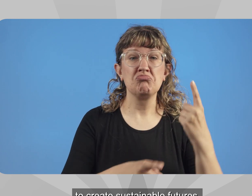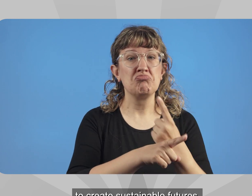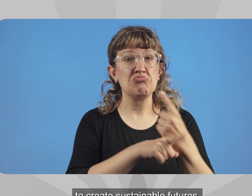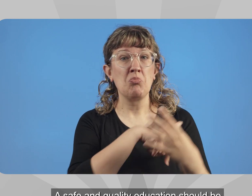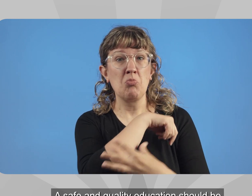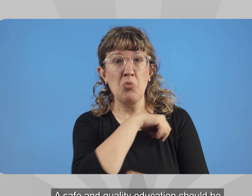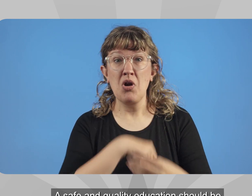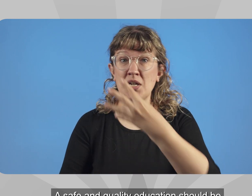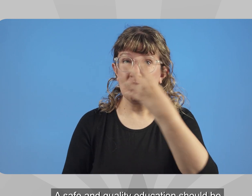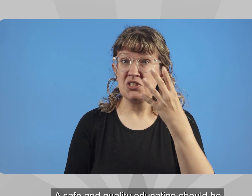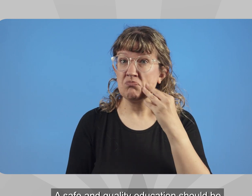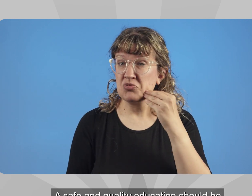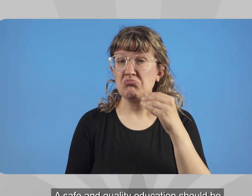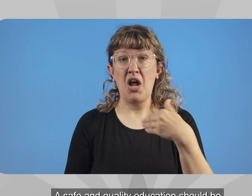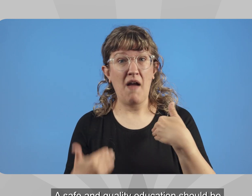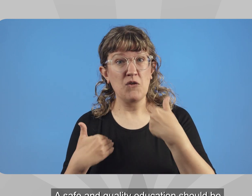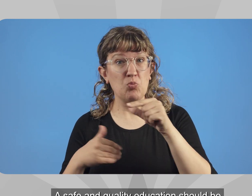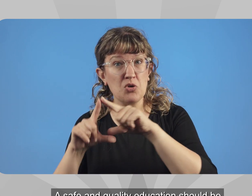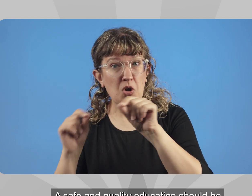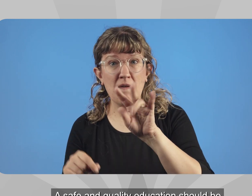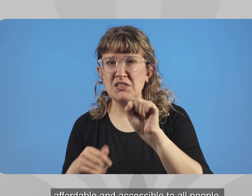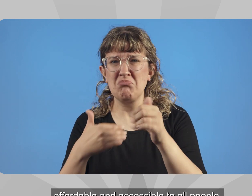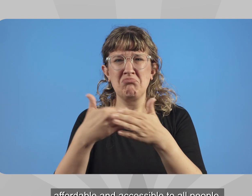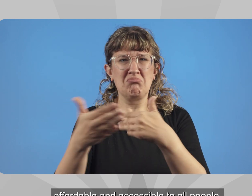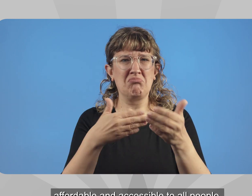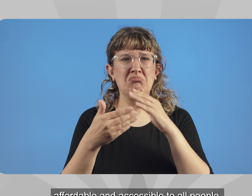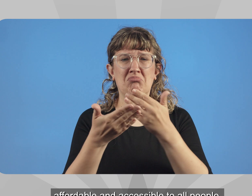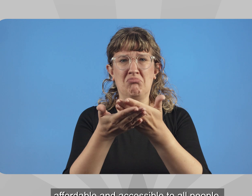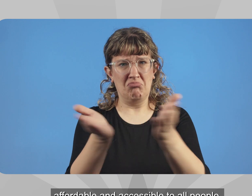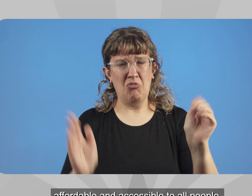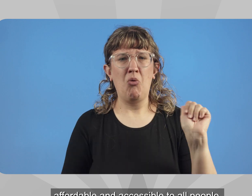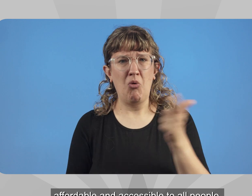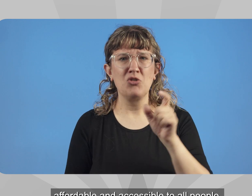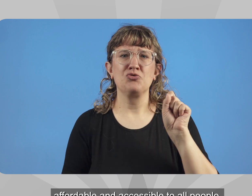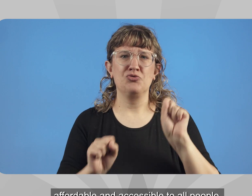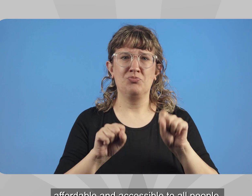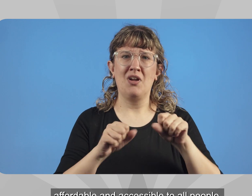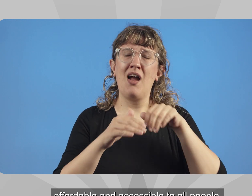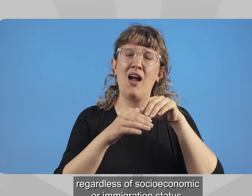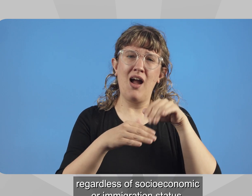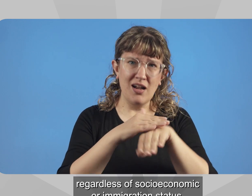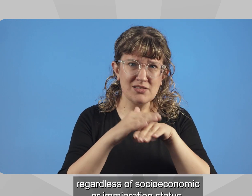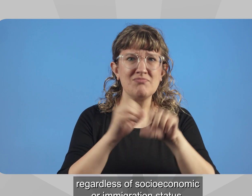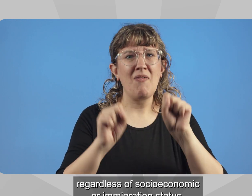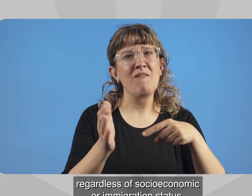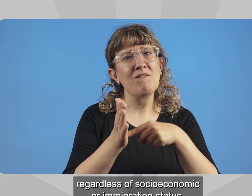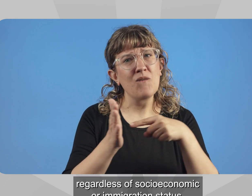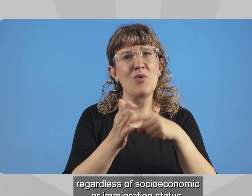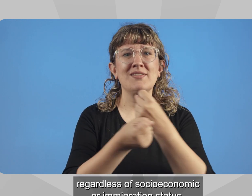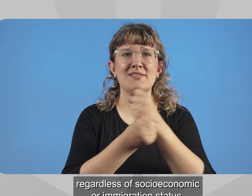futures. A safe and quality education should be affordable and accessible to all people, regardless